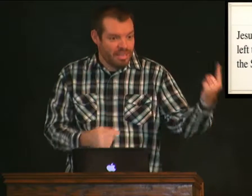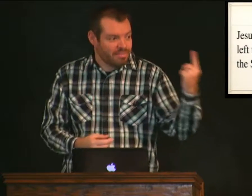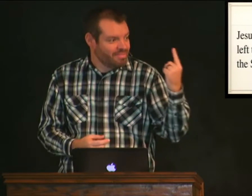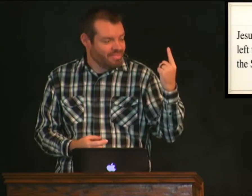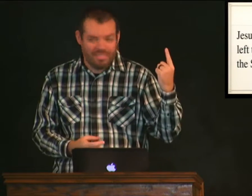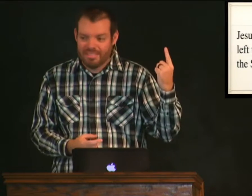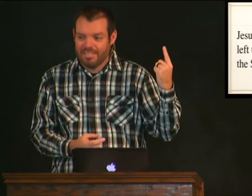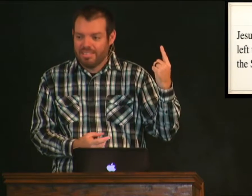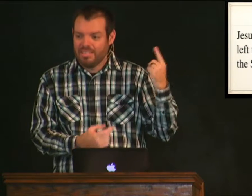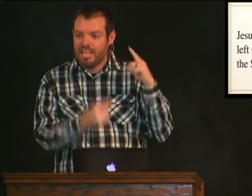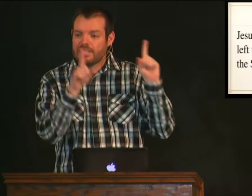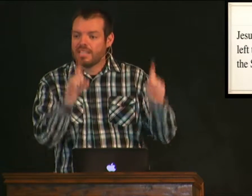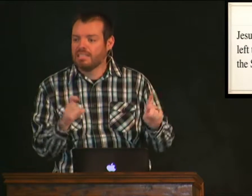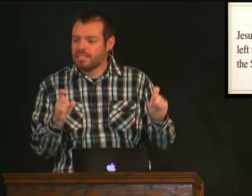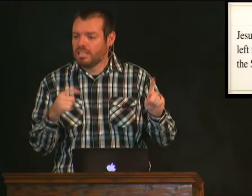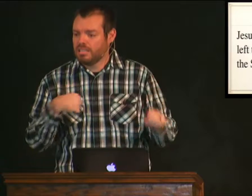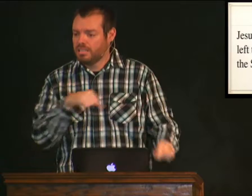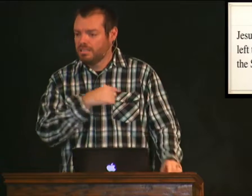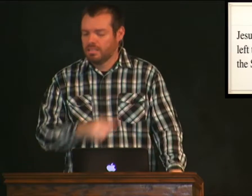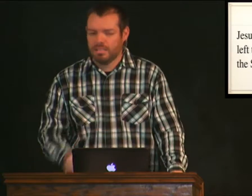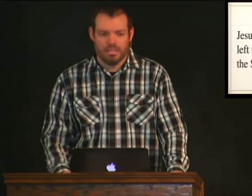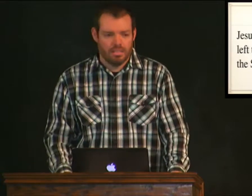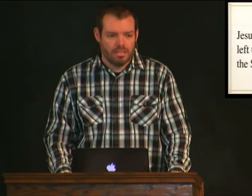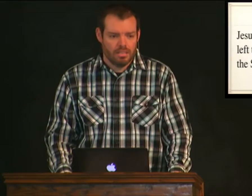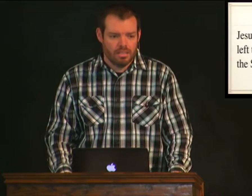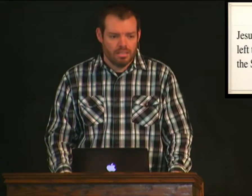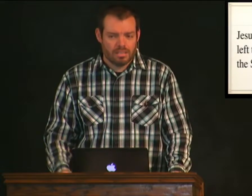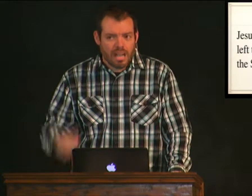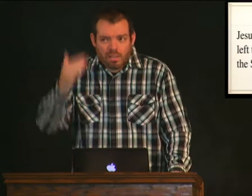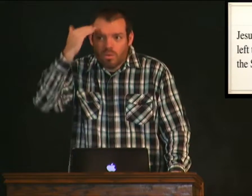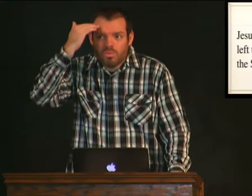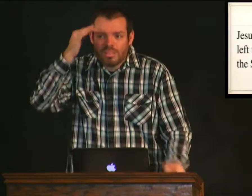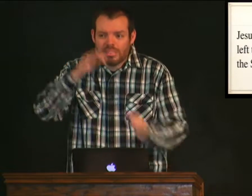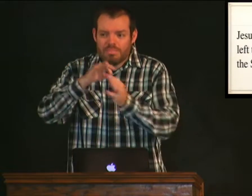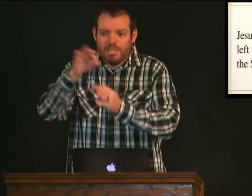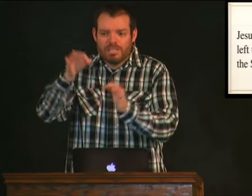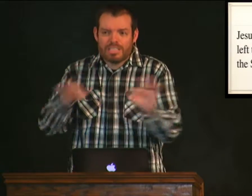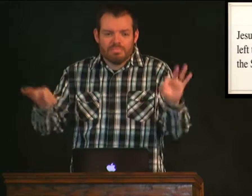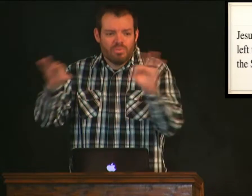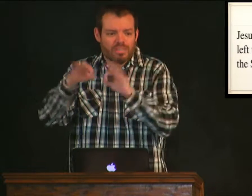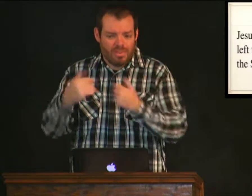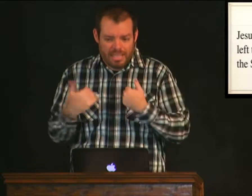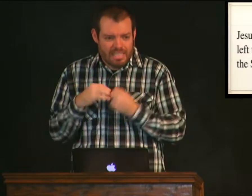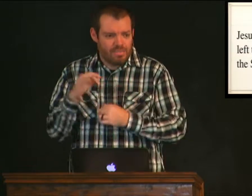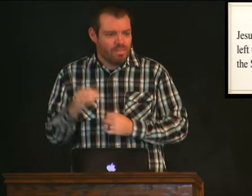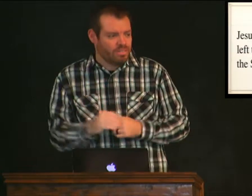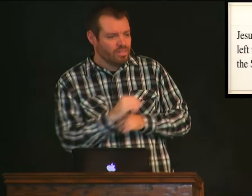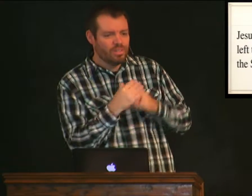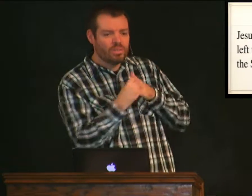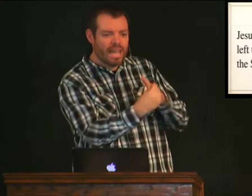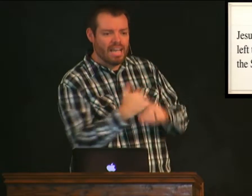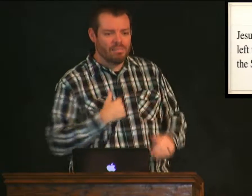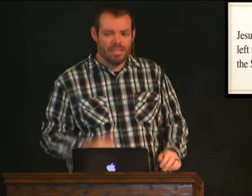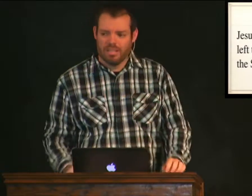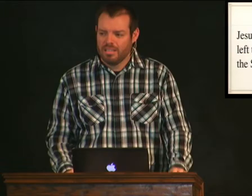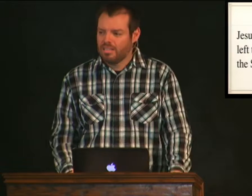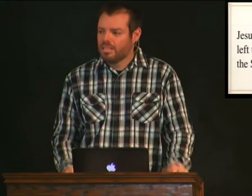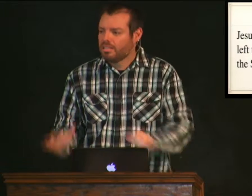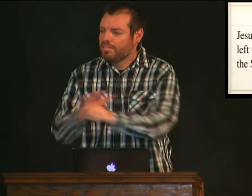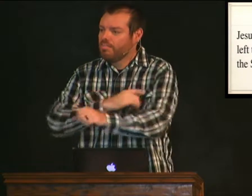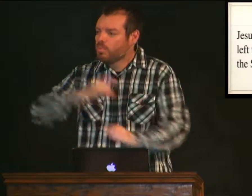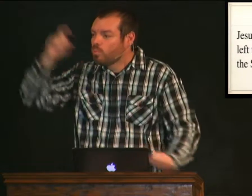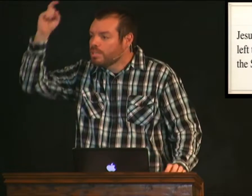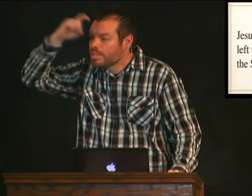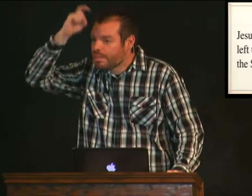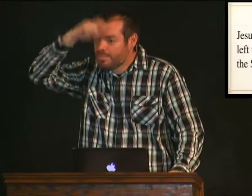Satan will come and test us. So I know the Spirit is important. So I need the Spirit to guide me,